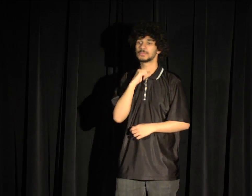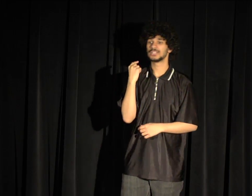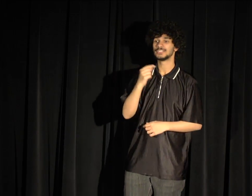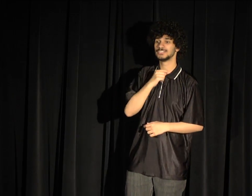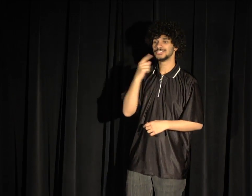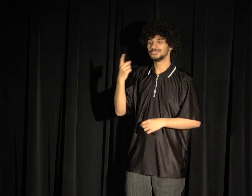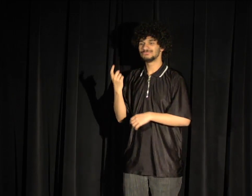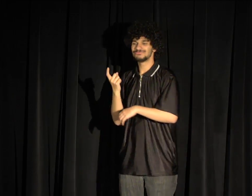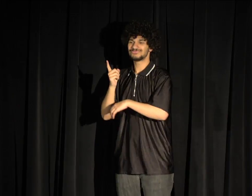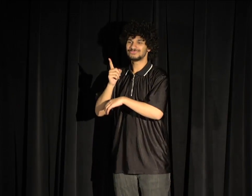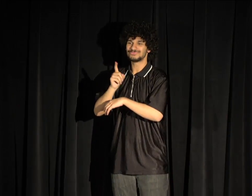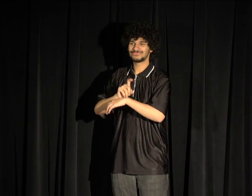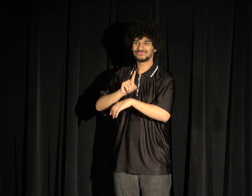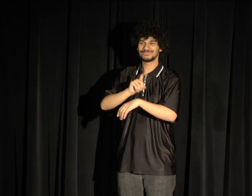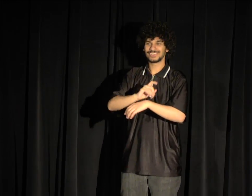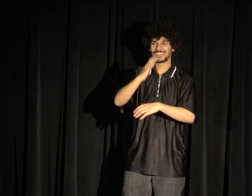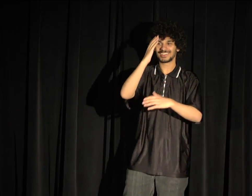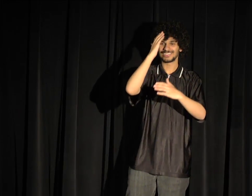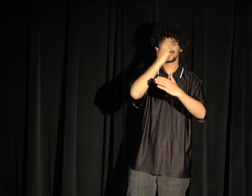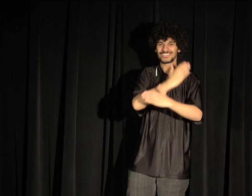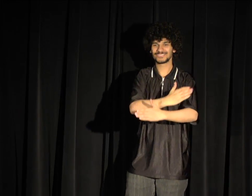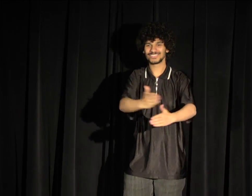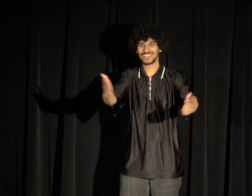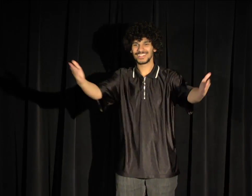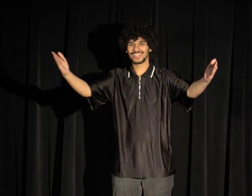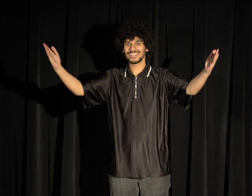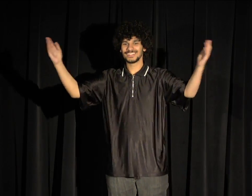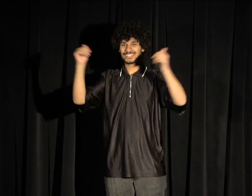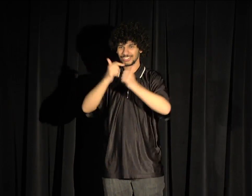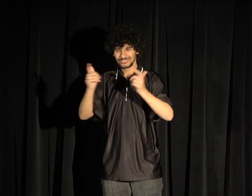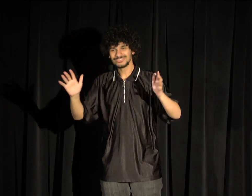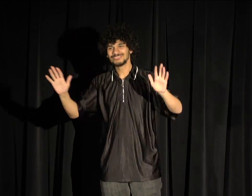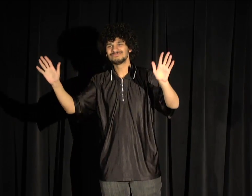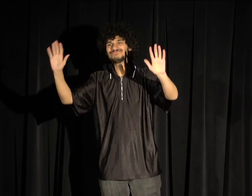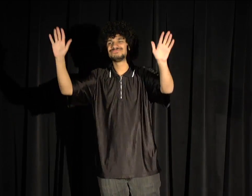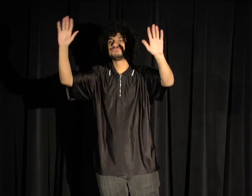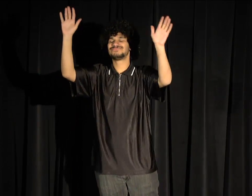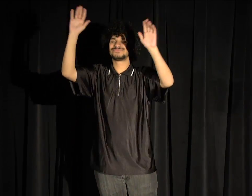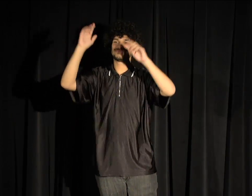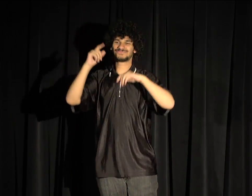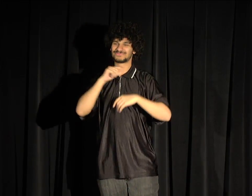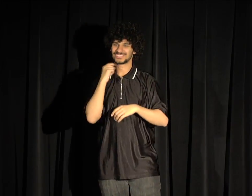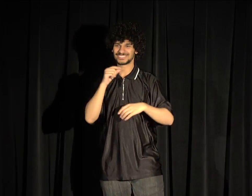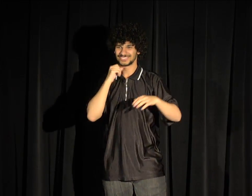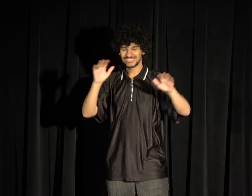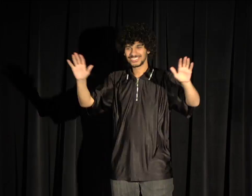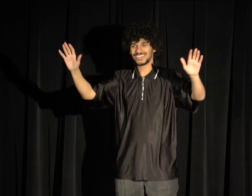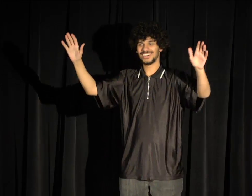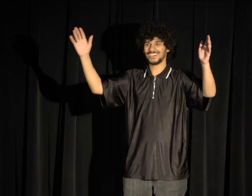is. So the pastor comes in, says hello to the congregation, does all the